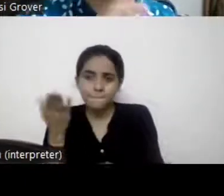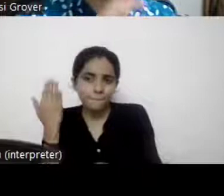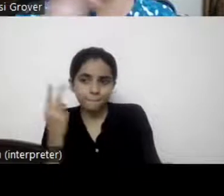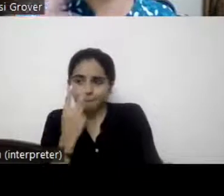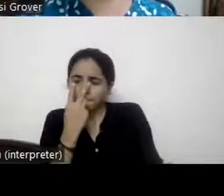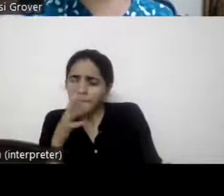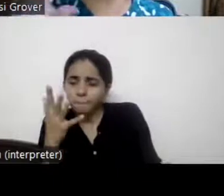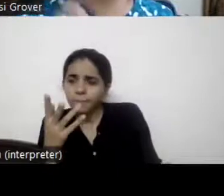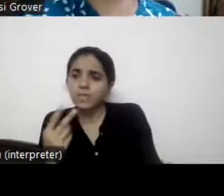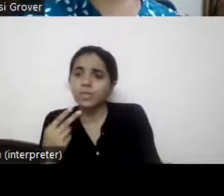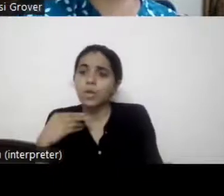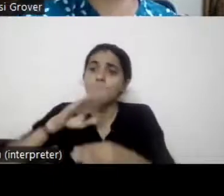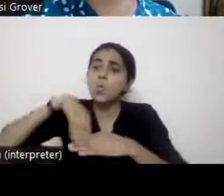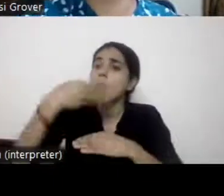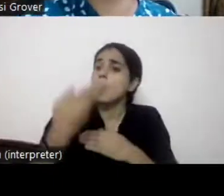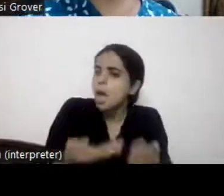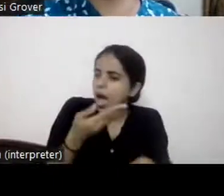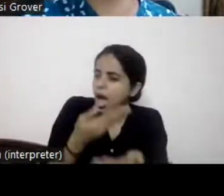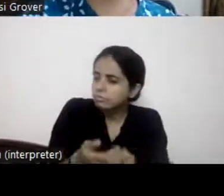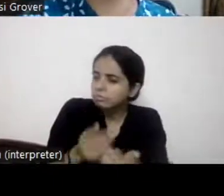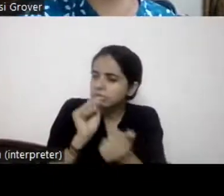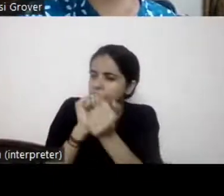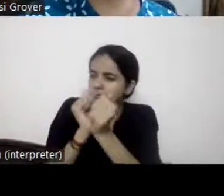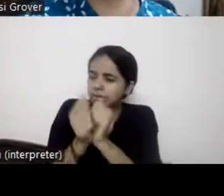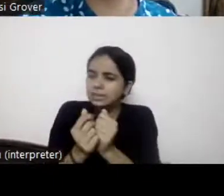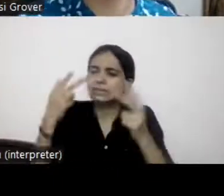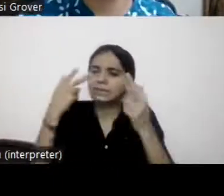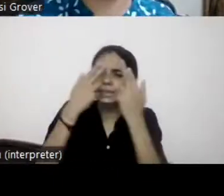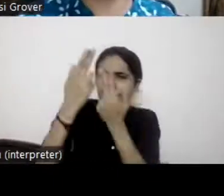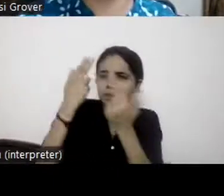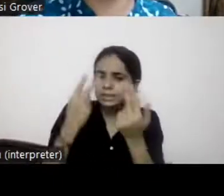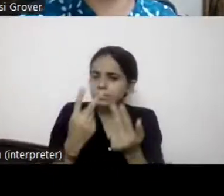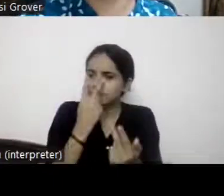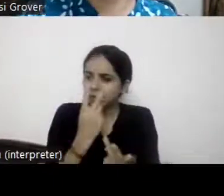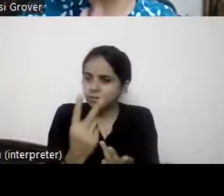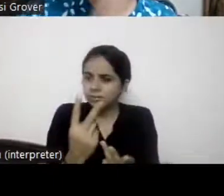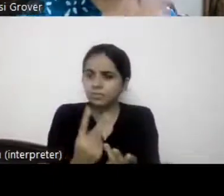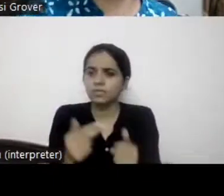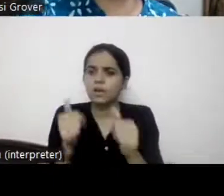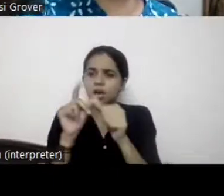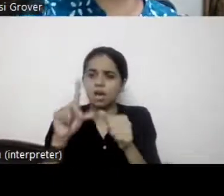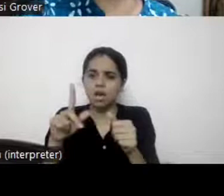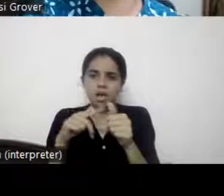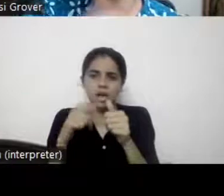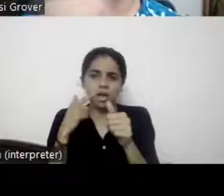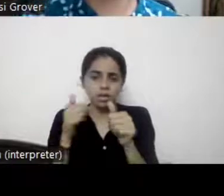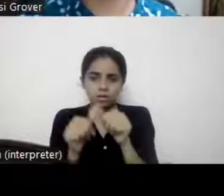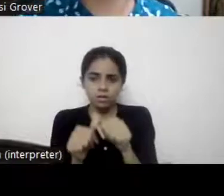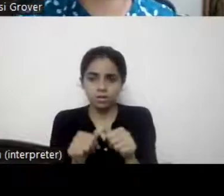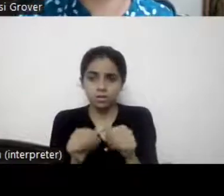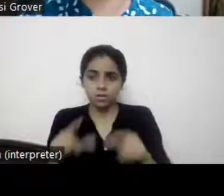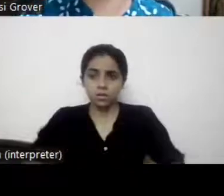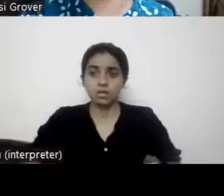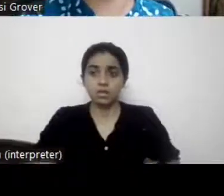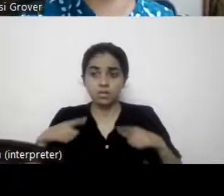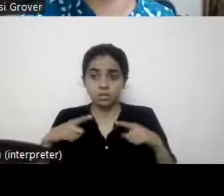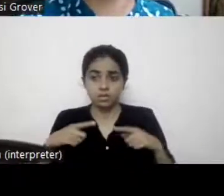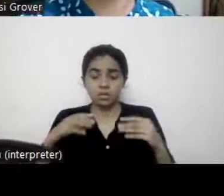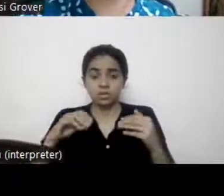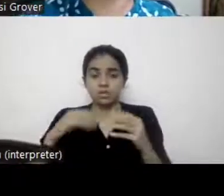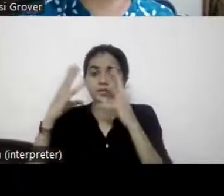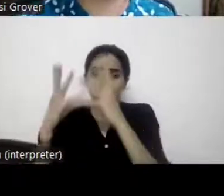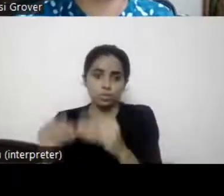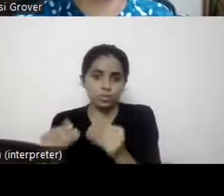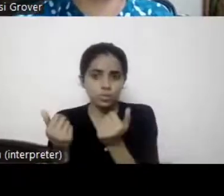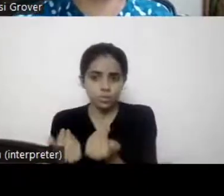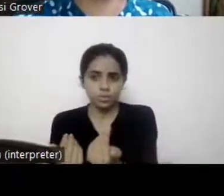is like an anthology of 4 stories. So the first one talks about Alia and her life after getting cured